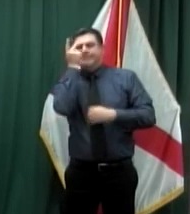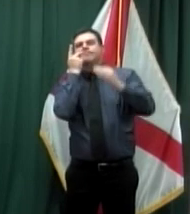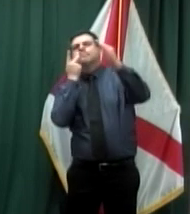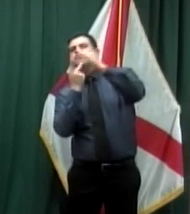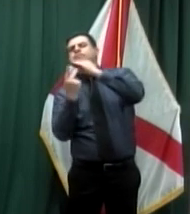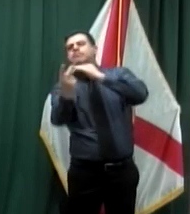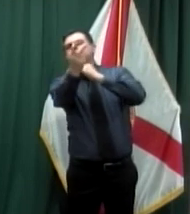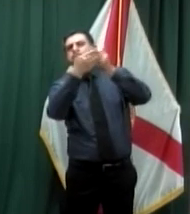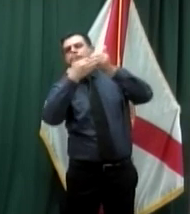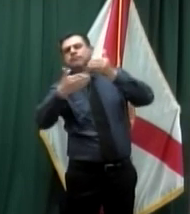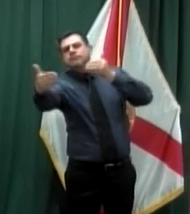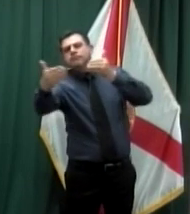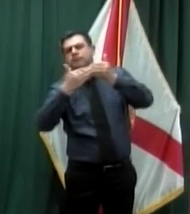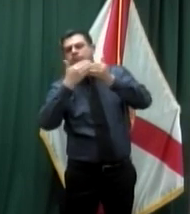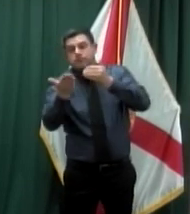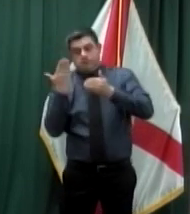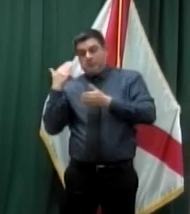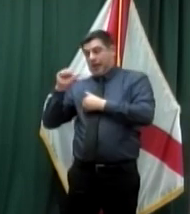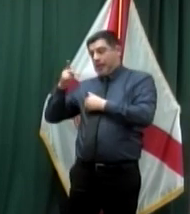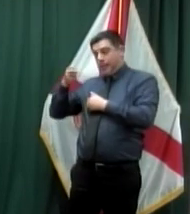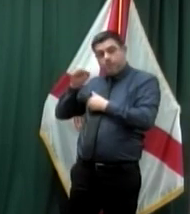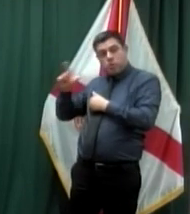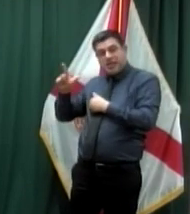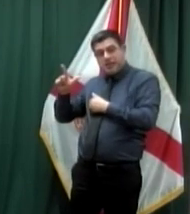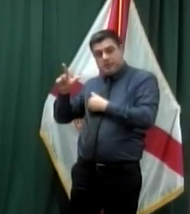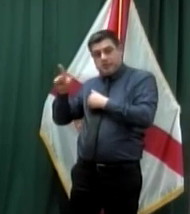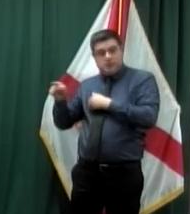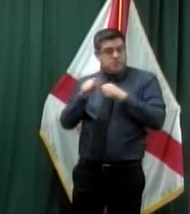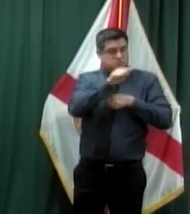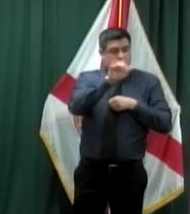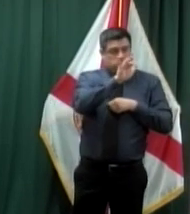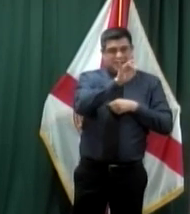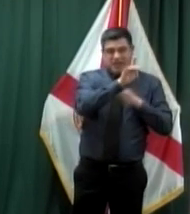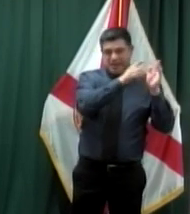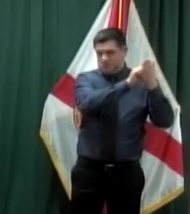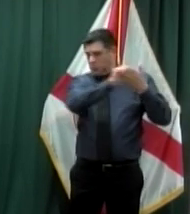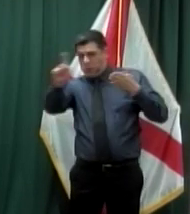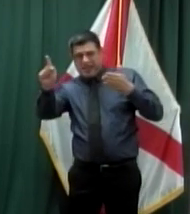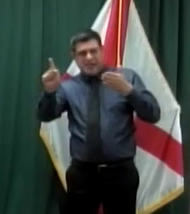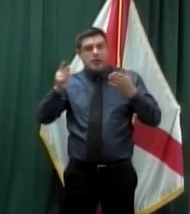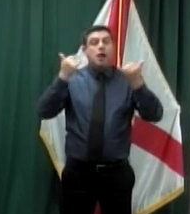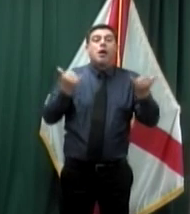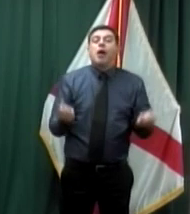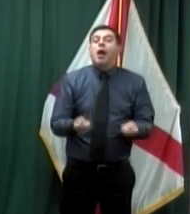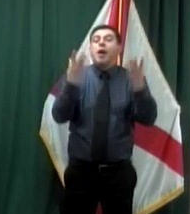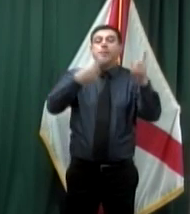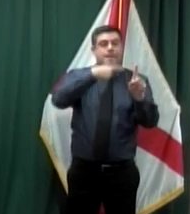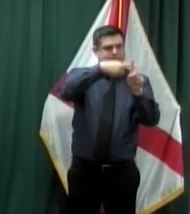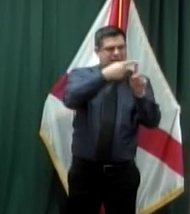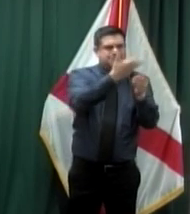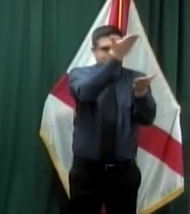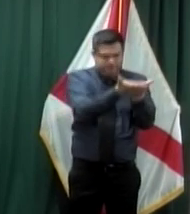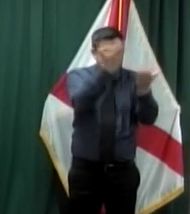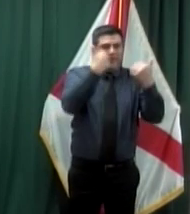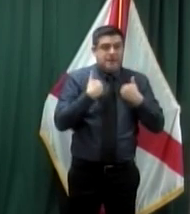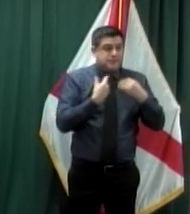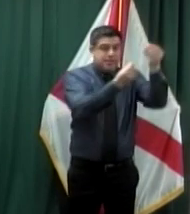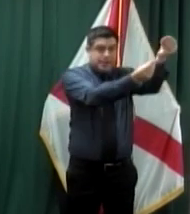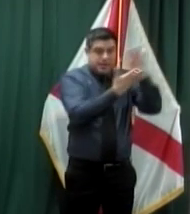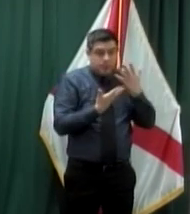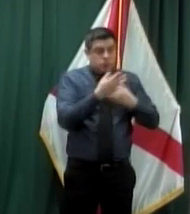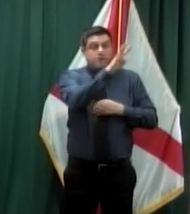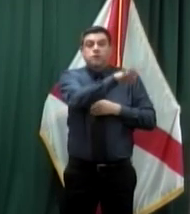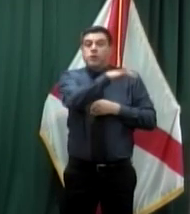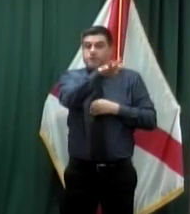about a month ago, the week of April 19th to the 25th, for the week we had 44 positive cases of COVID-19 reported to us. The next week,